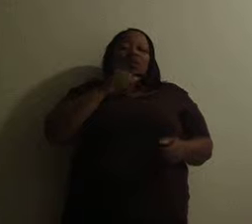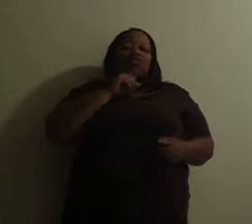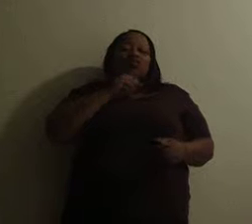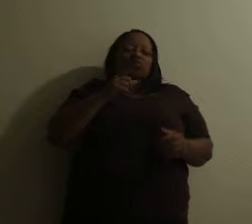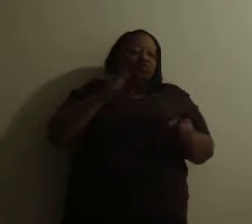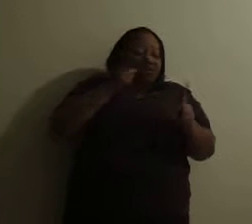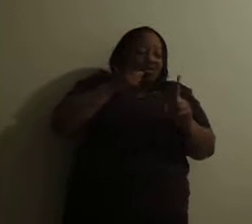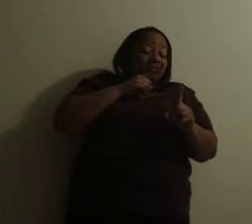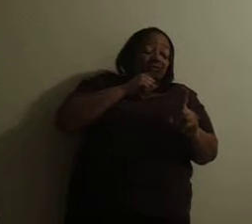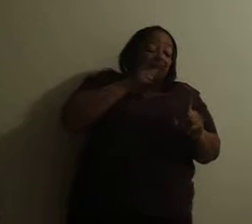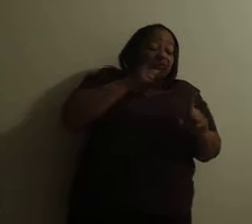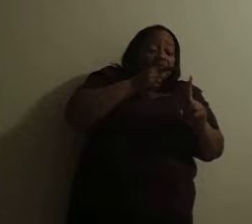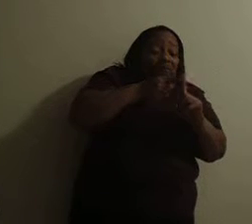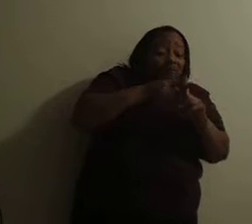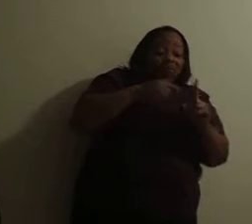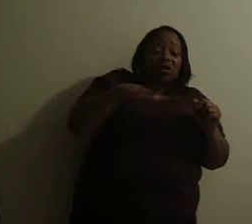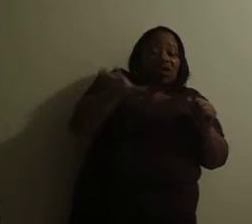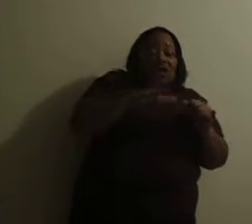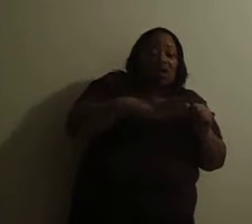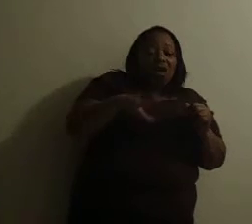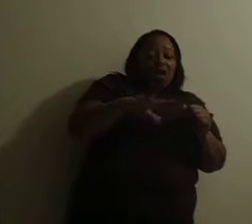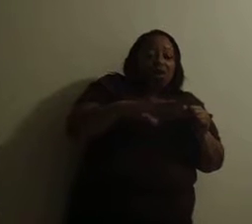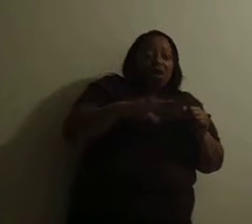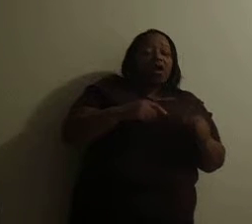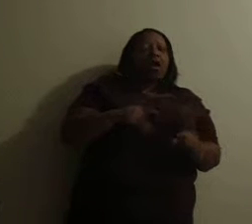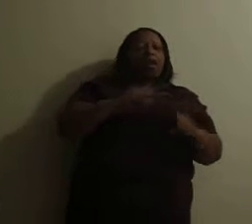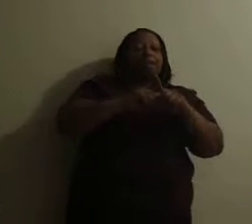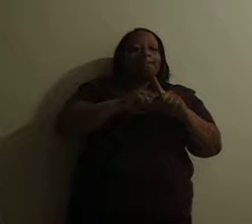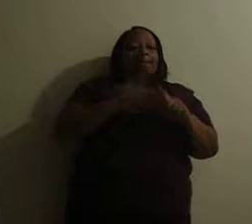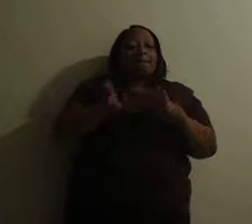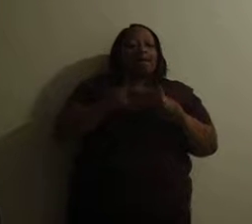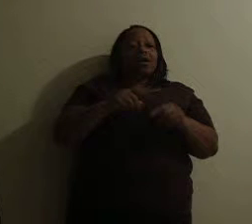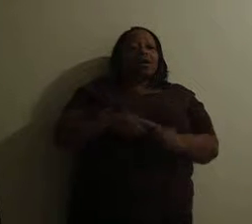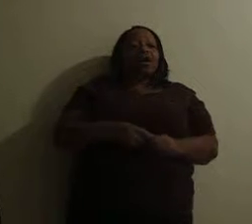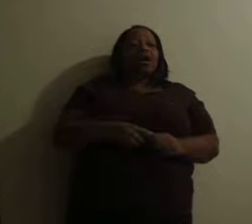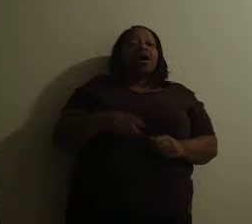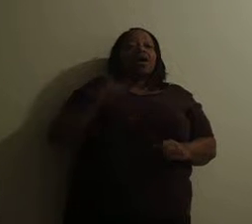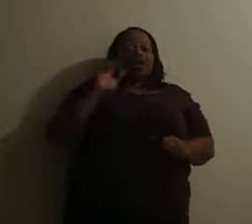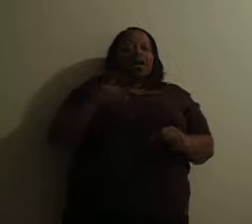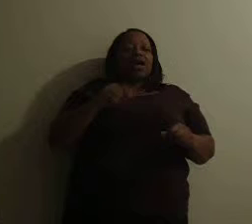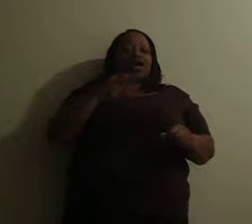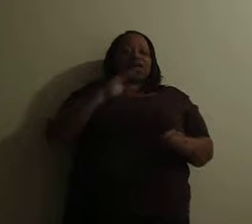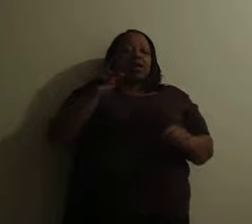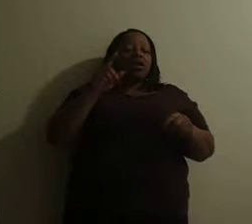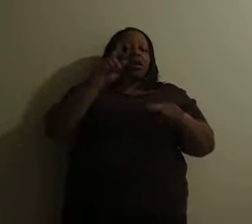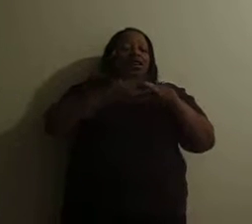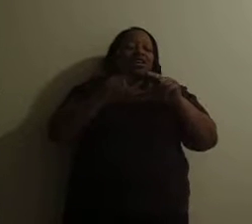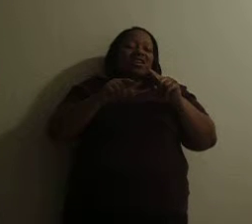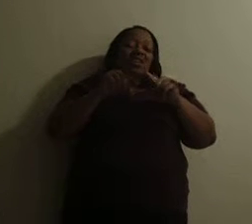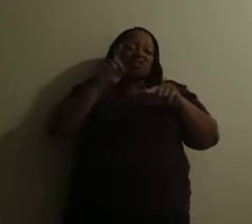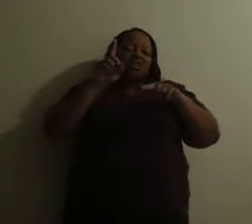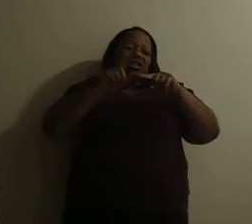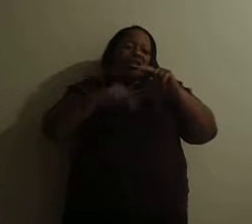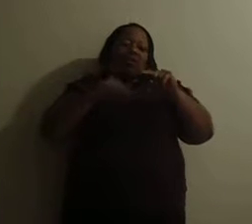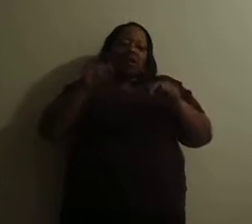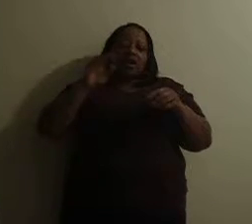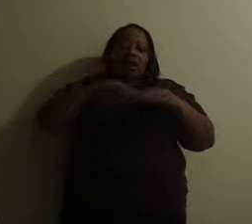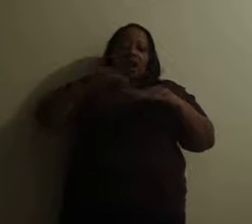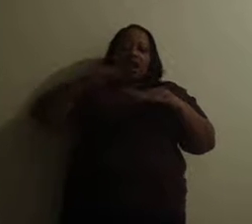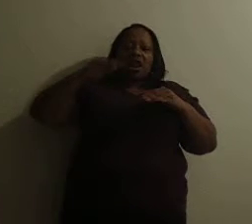going to use two examples to really illustrate how you could do this on very different levels. First of all, I teach a class that is more